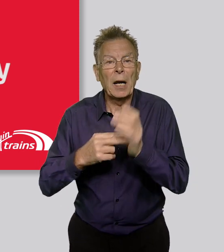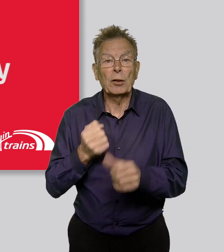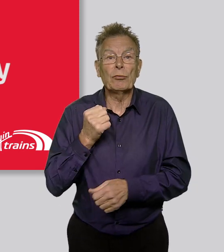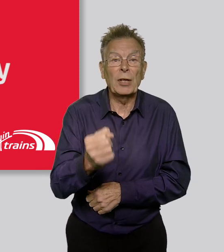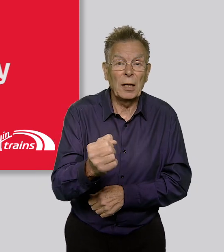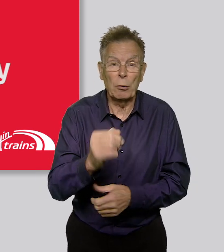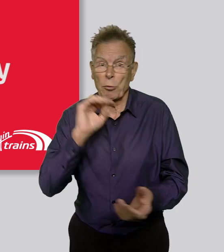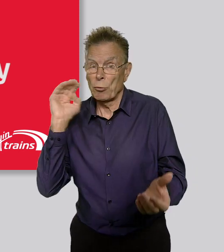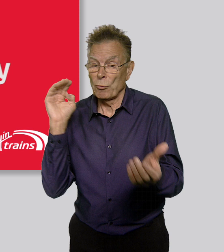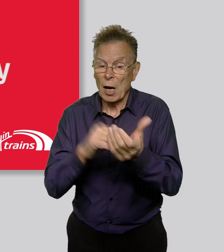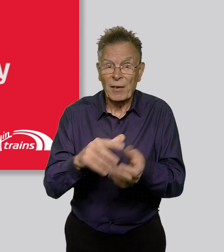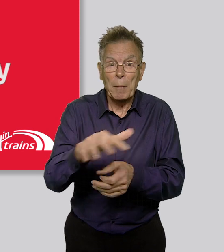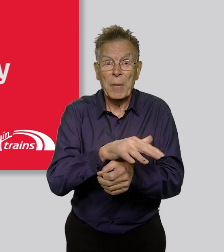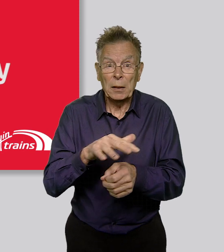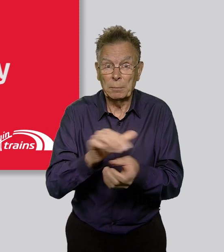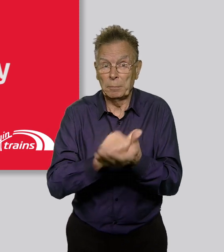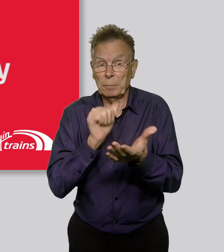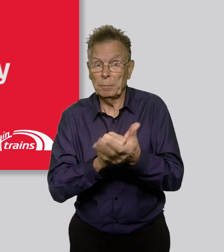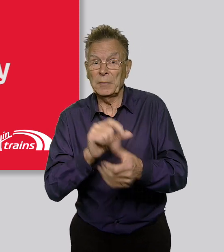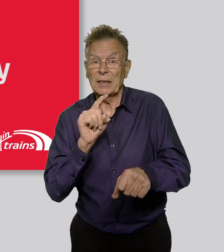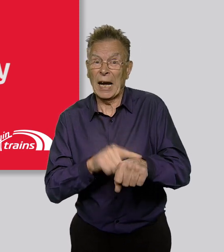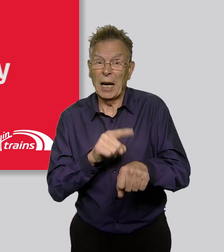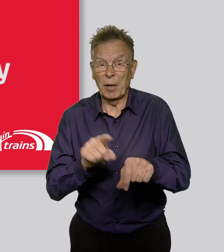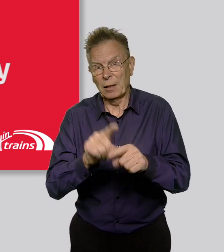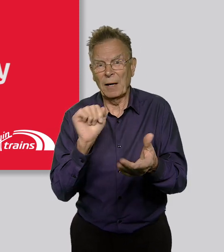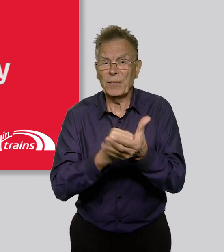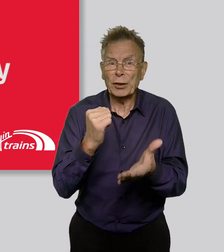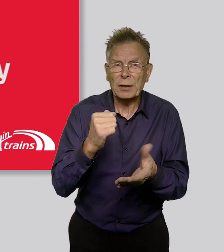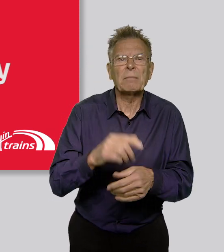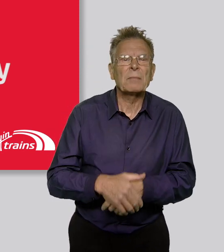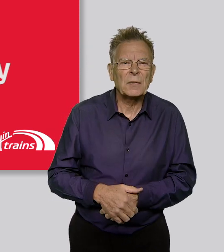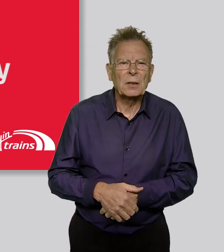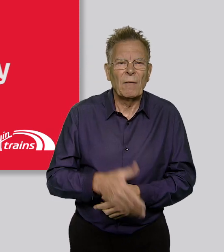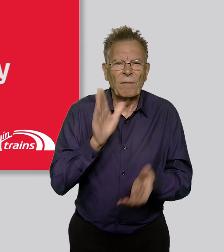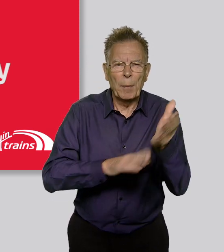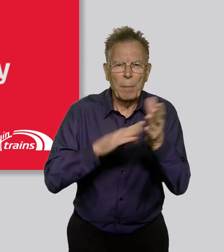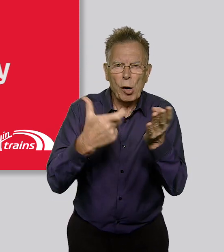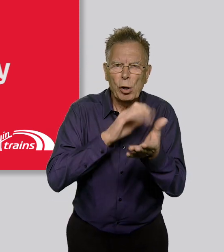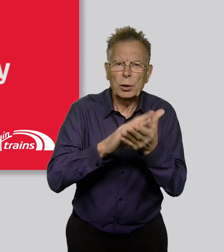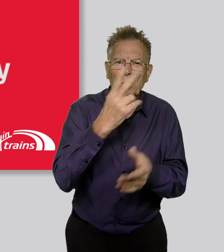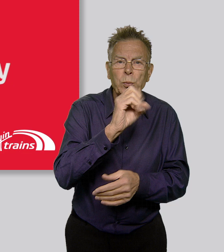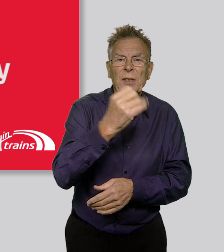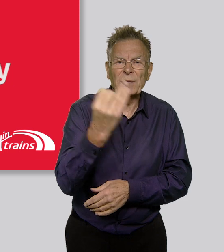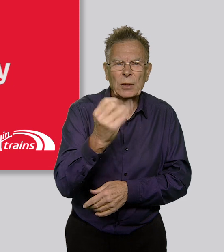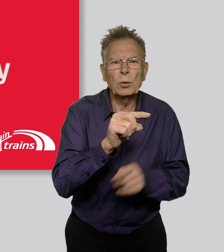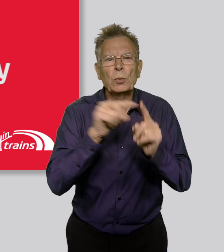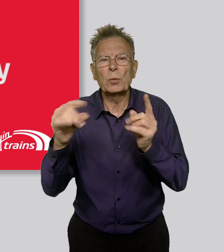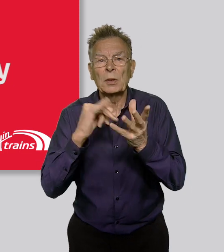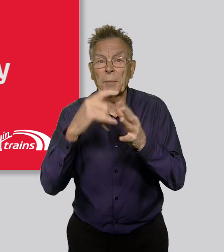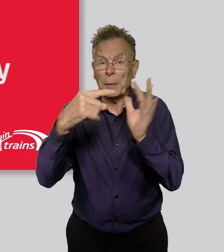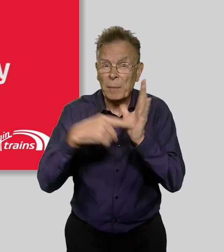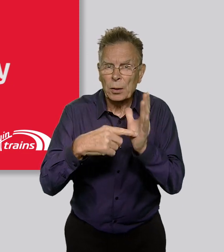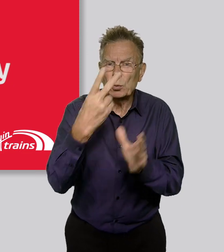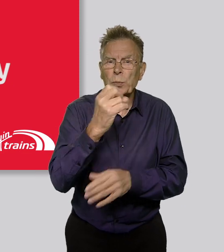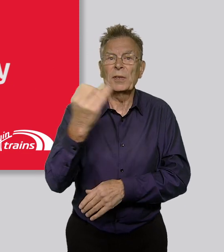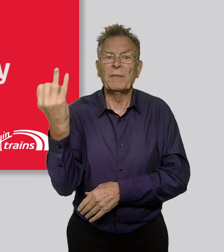The percentage of planned train services that arrived at their destination at the advertised time for the period March 2017